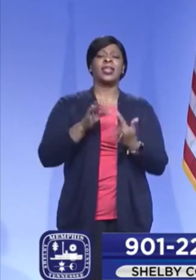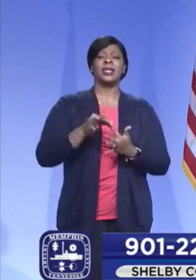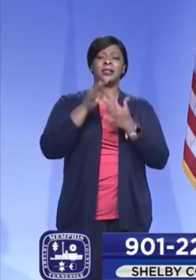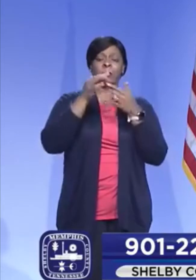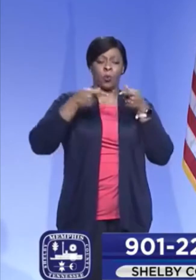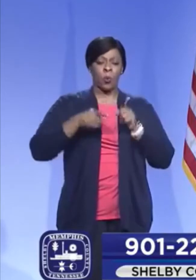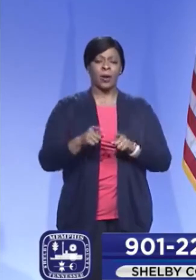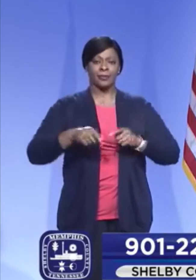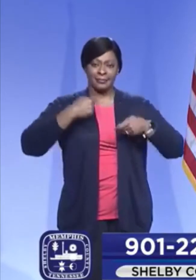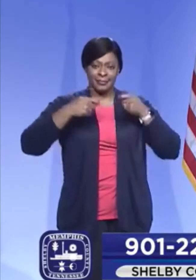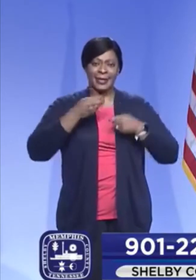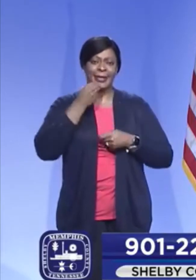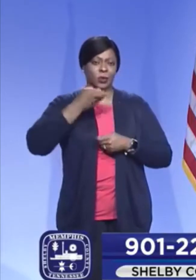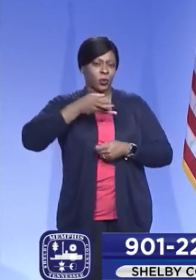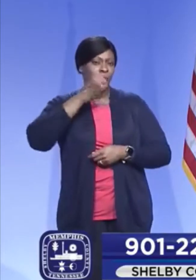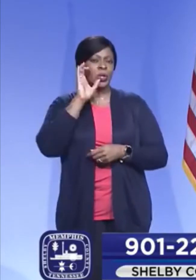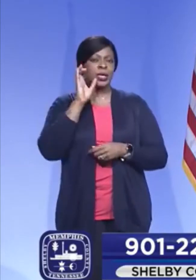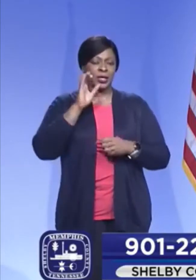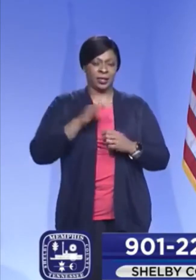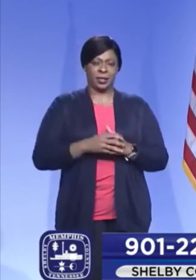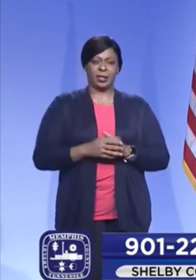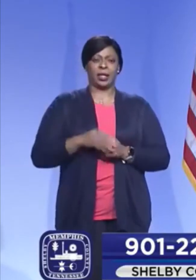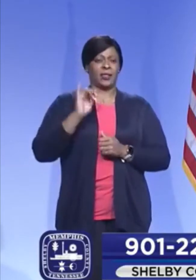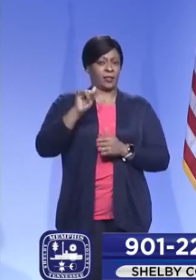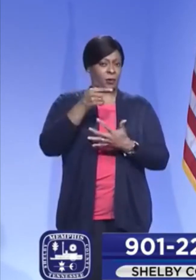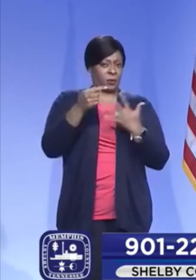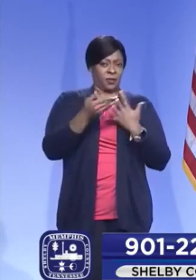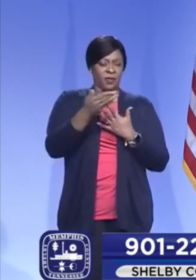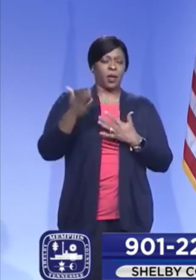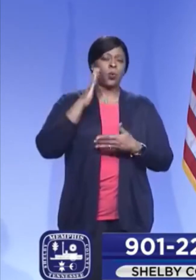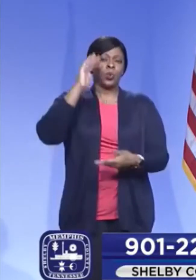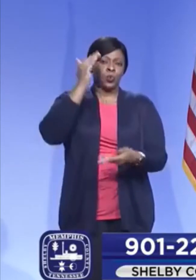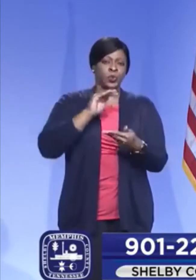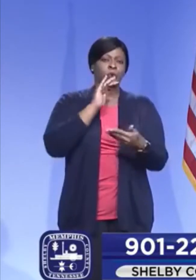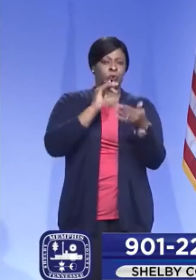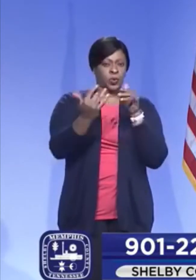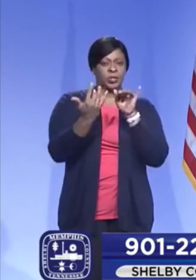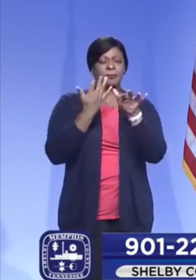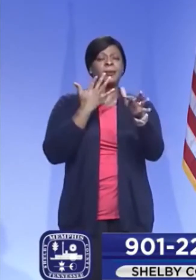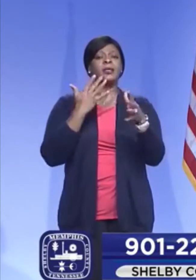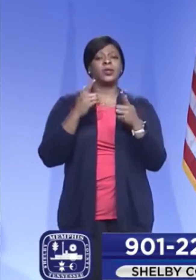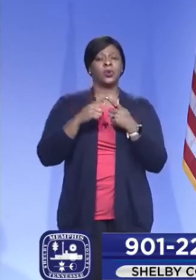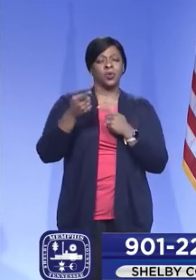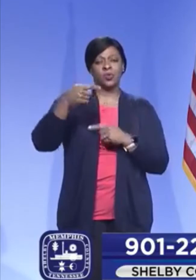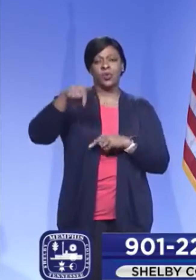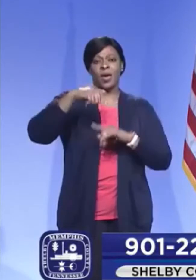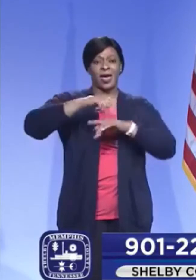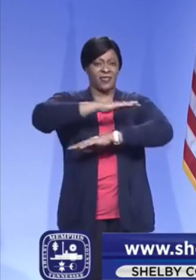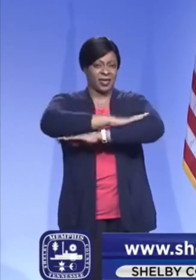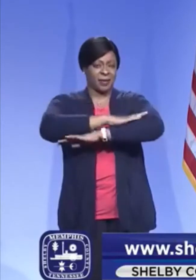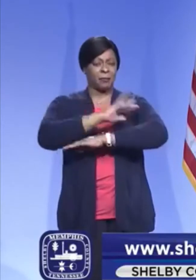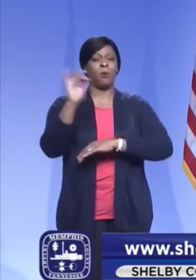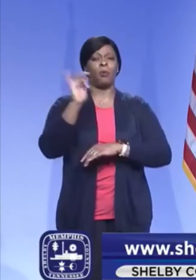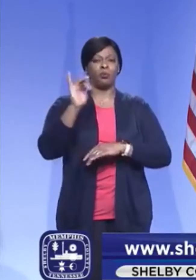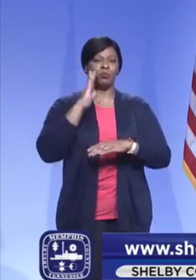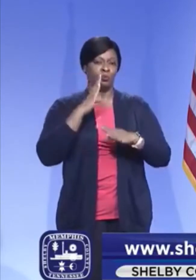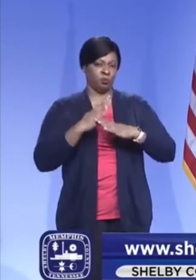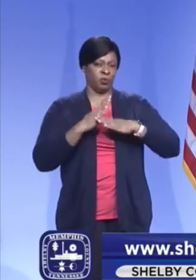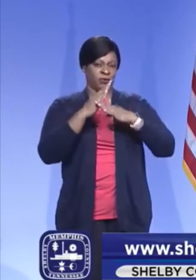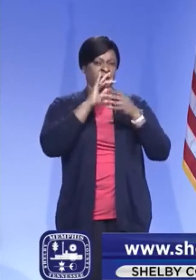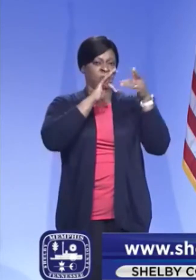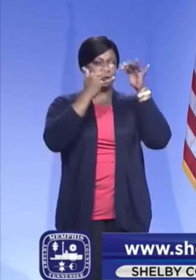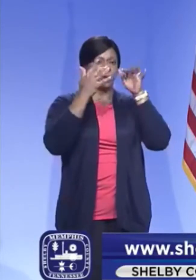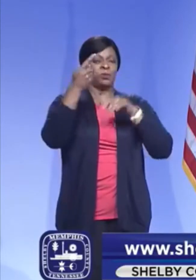when you're eating or drinking. And those are things that will reduce transmission to those at your table, but also to those who